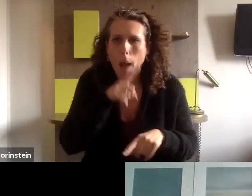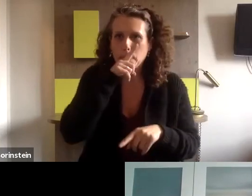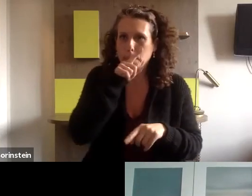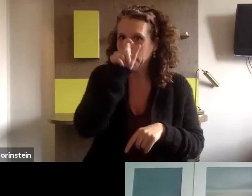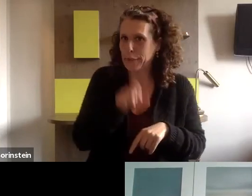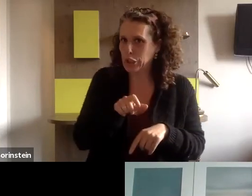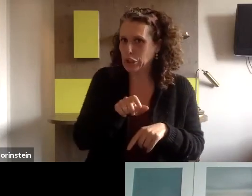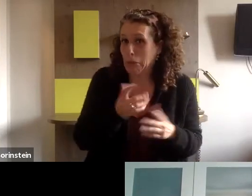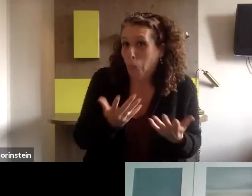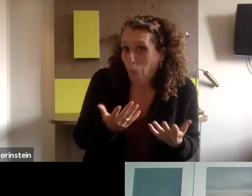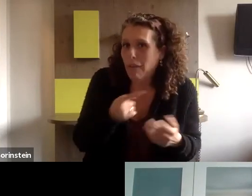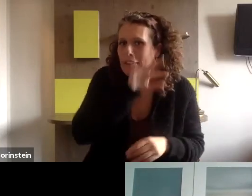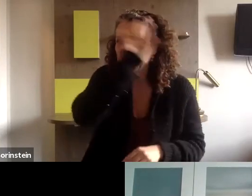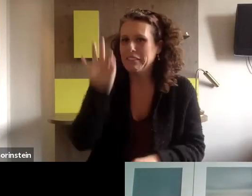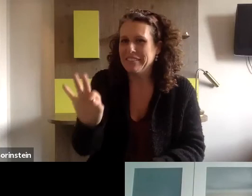here.